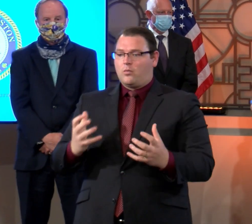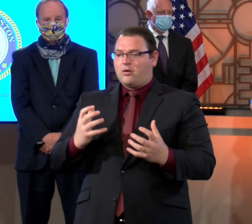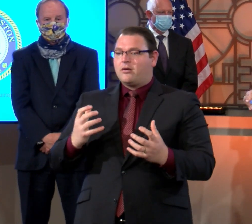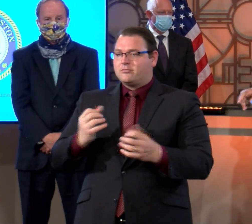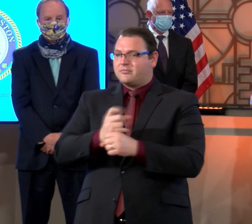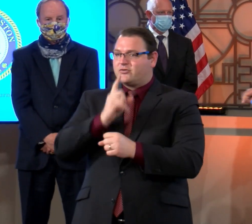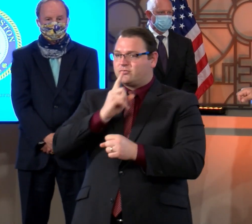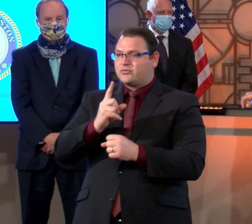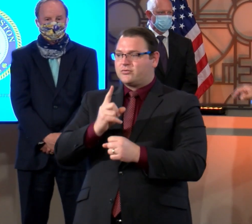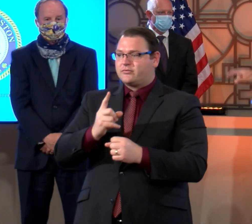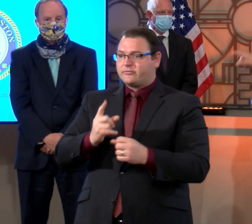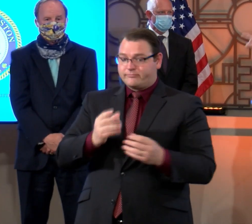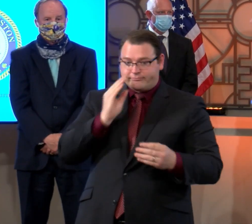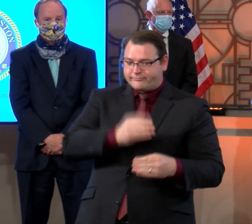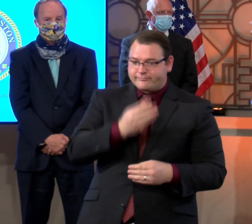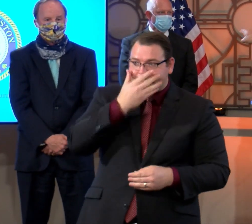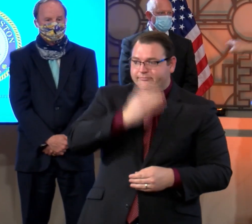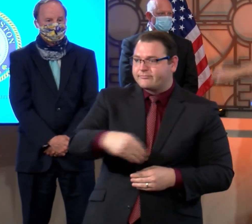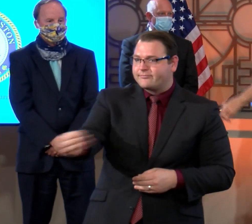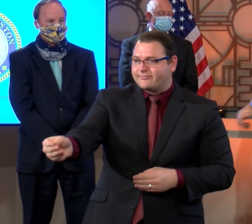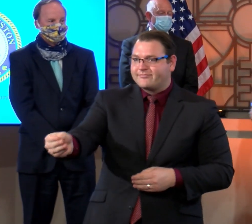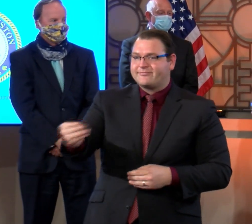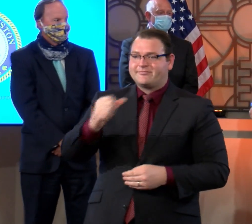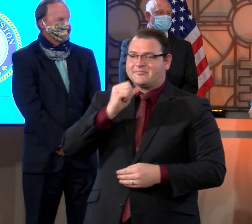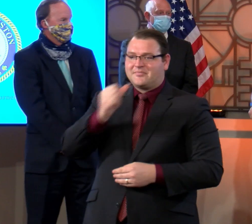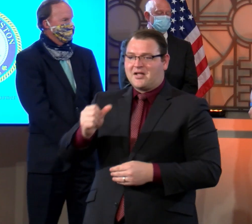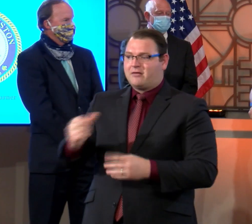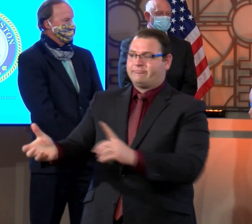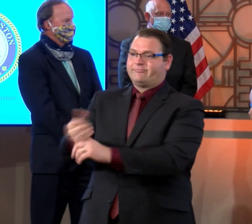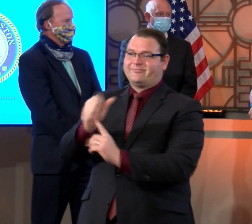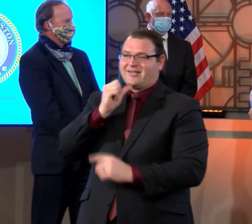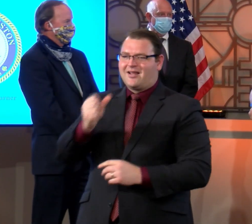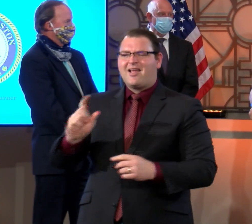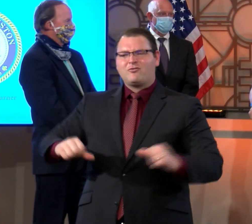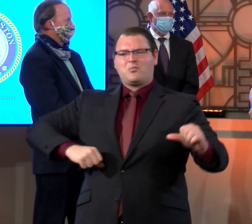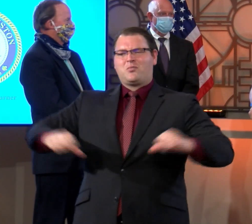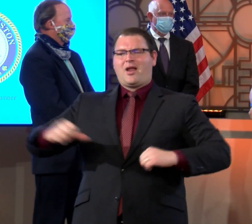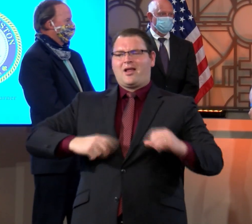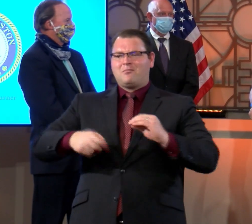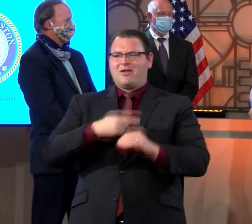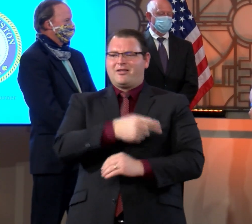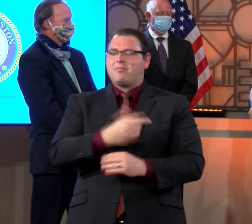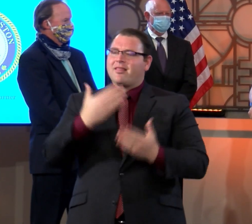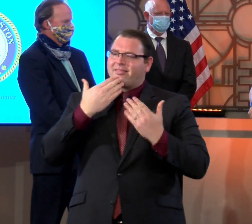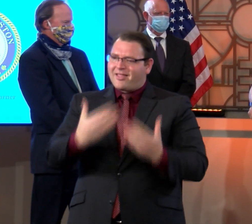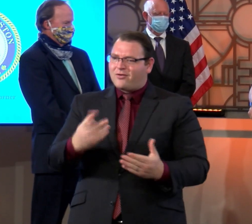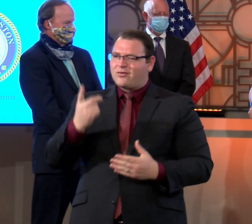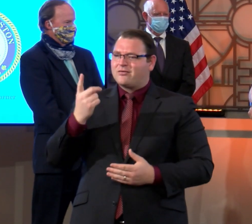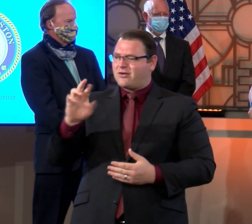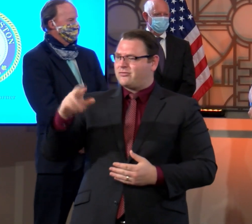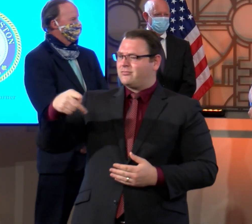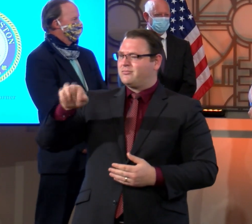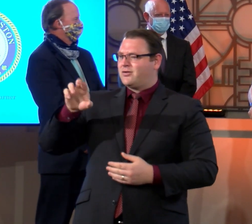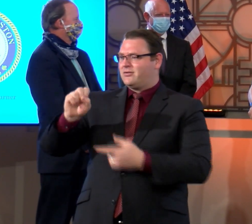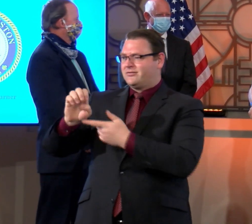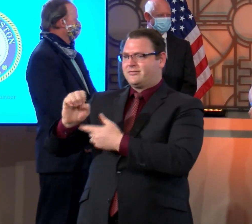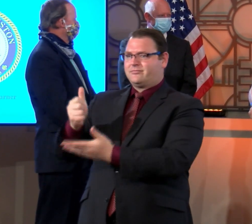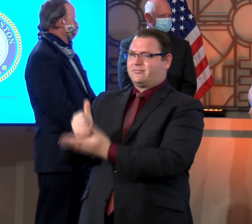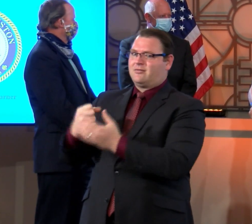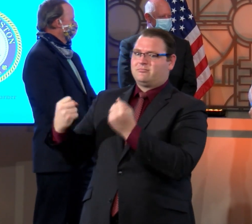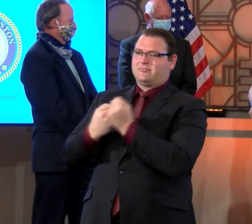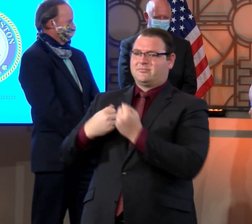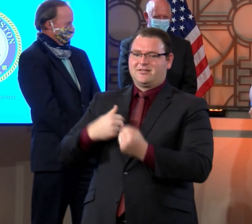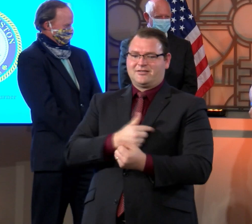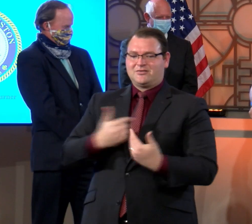arrest. And one last thing, I got to brag on him, Mayor. Thank you for Dr. Peirce. He has been so wonderful for us, and thank you